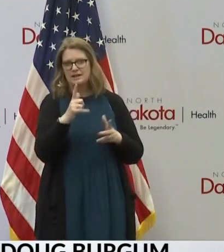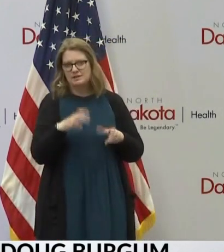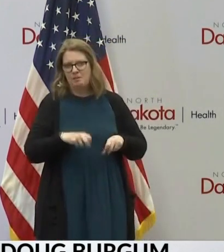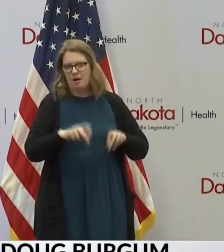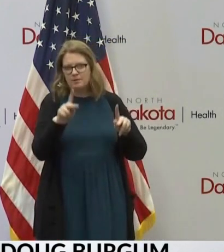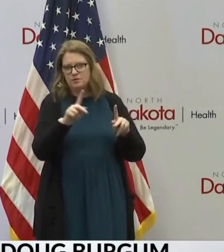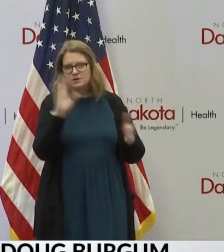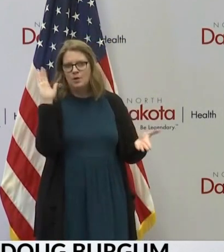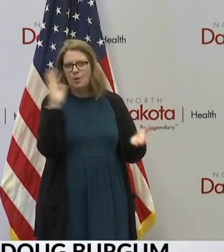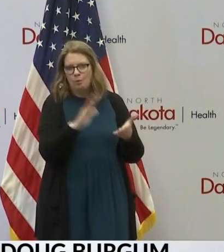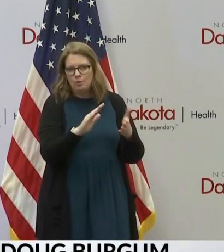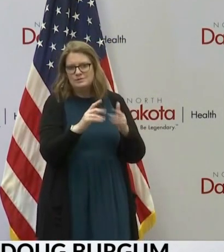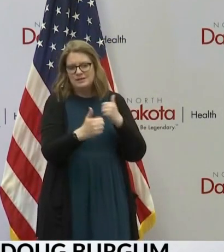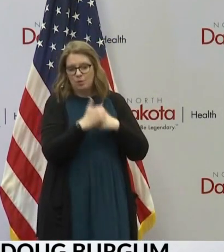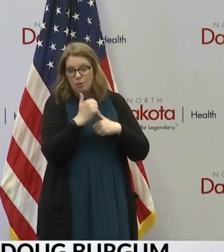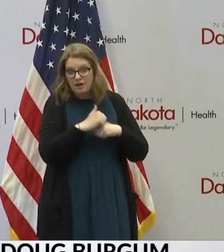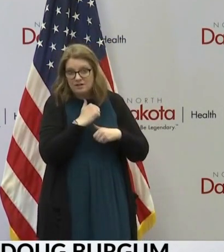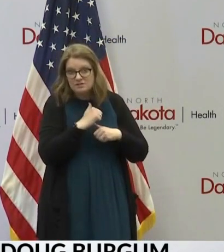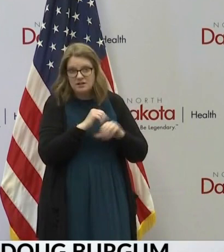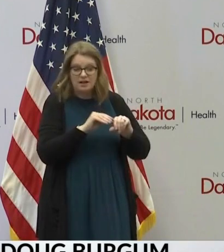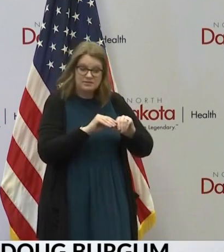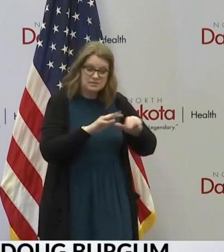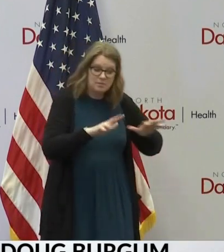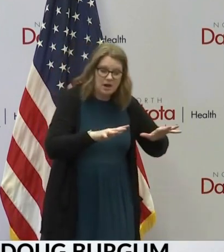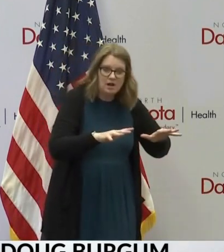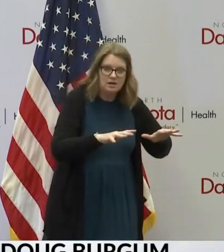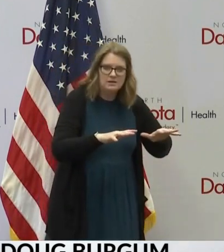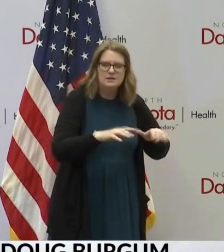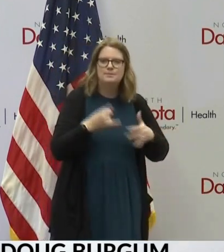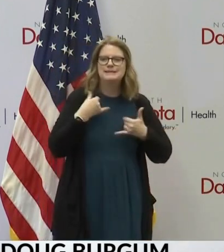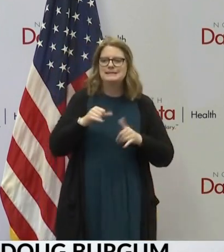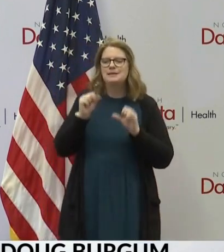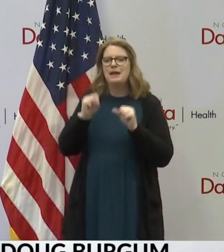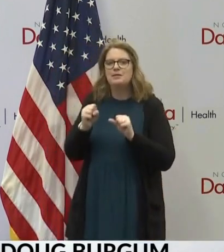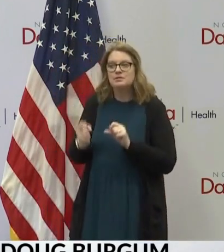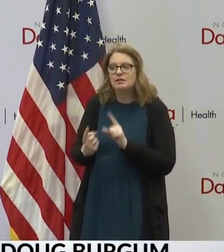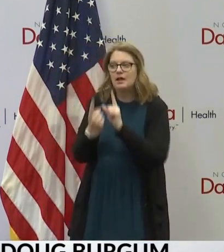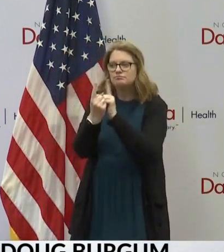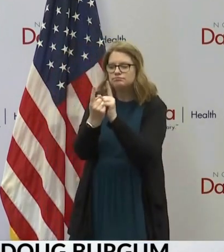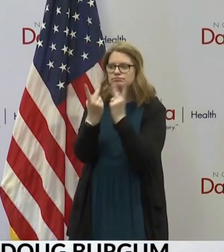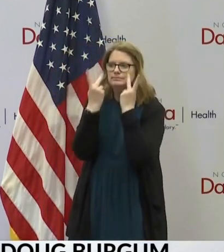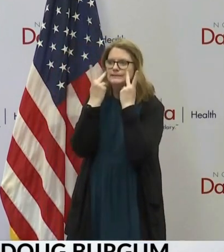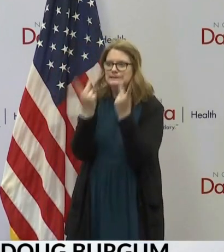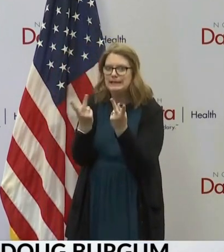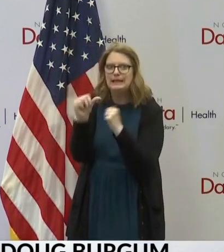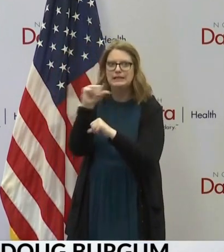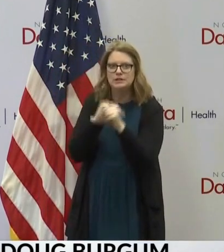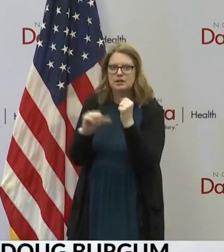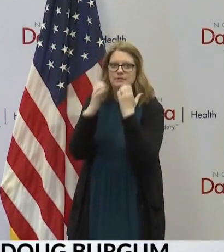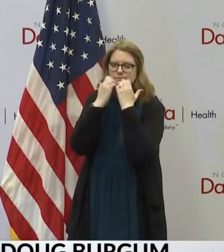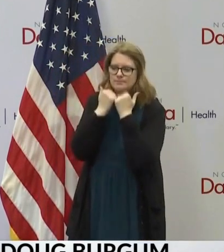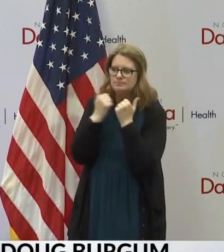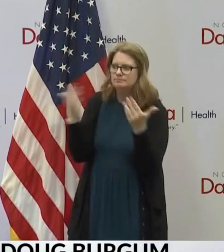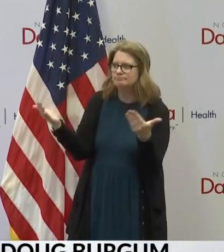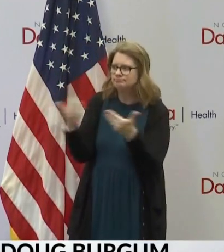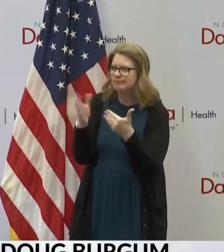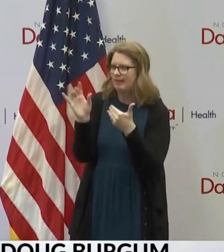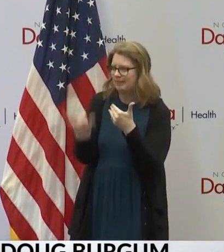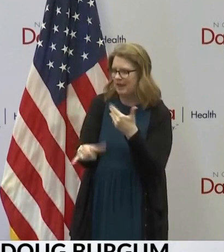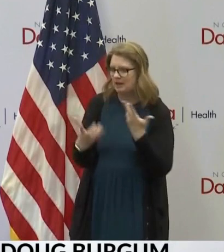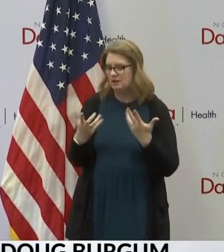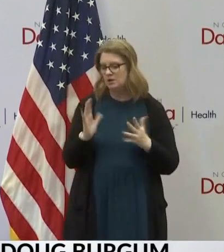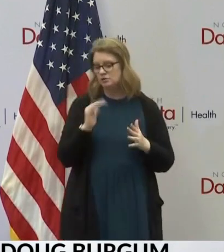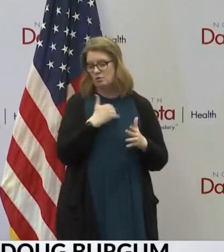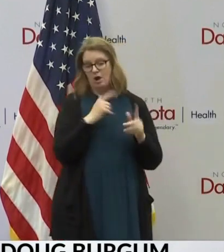to reduce the risk of spread, but still allow people to be connected face-to-face and in person with their loved ones. And so our team